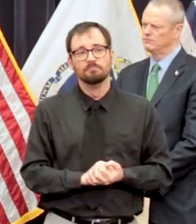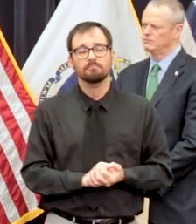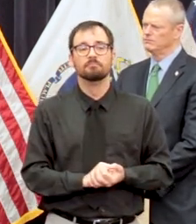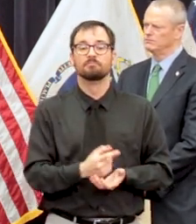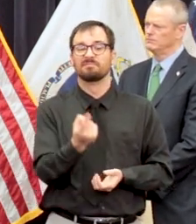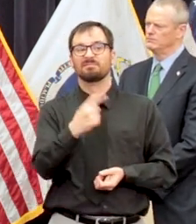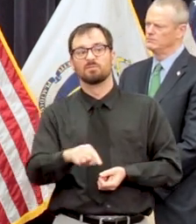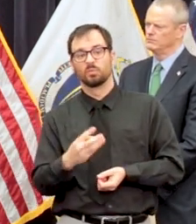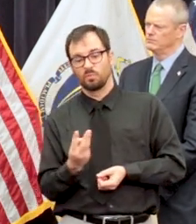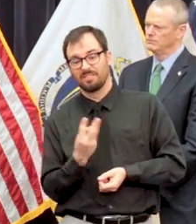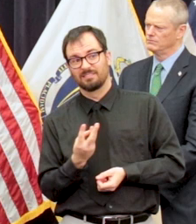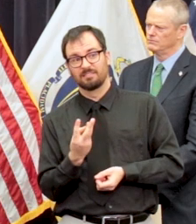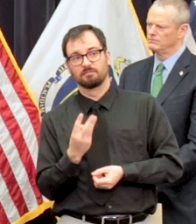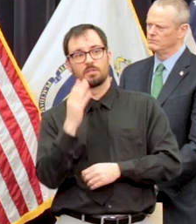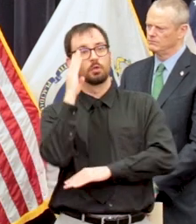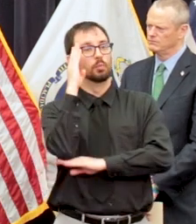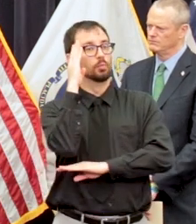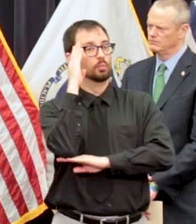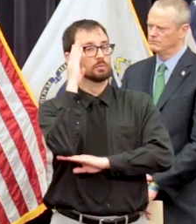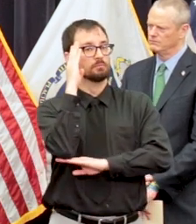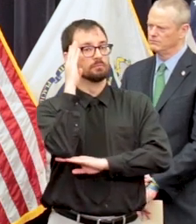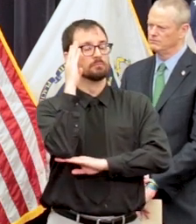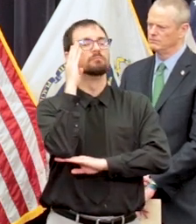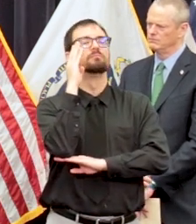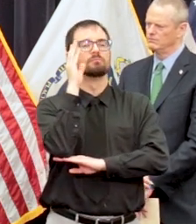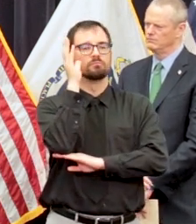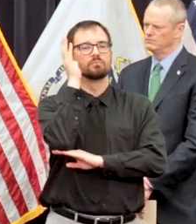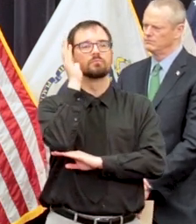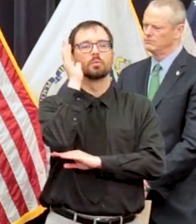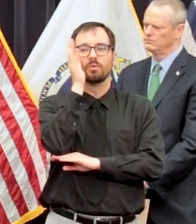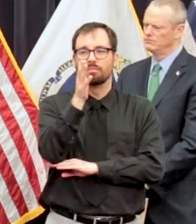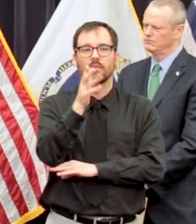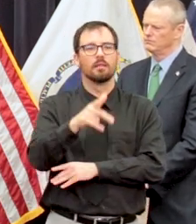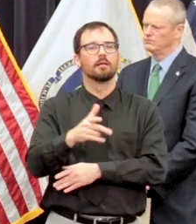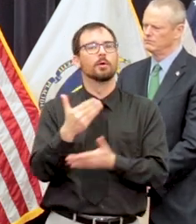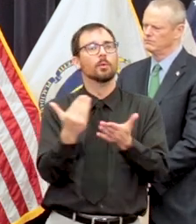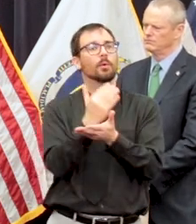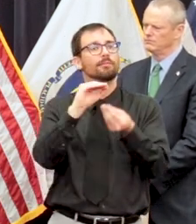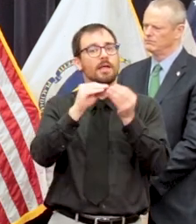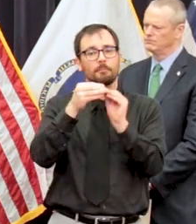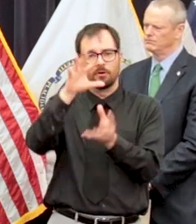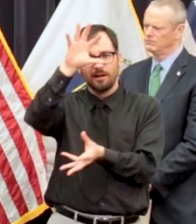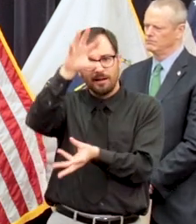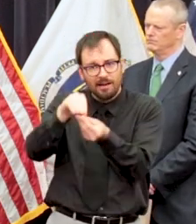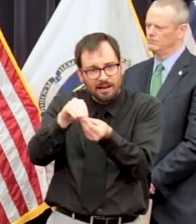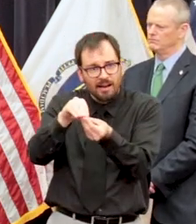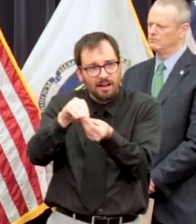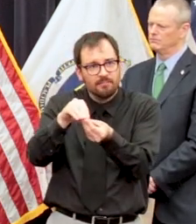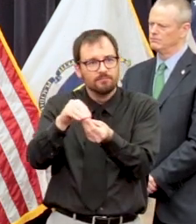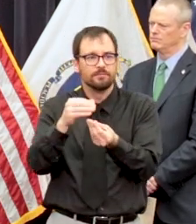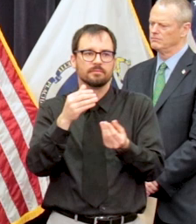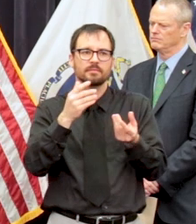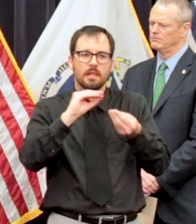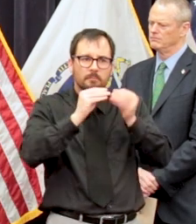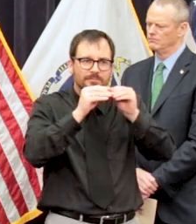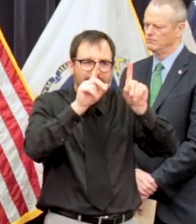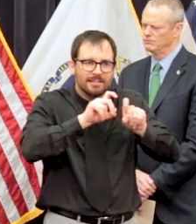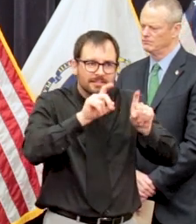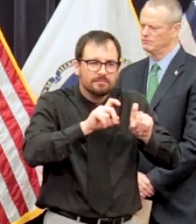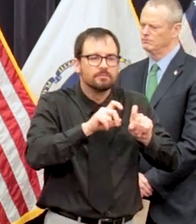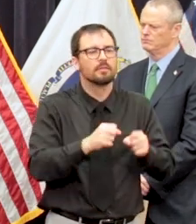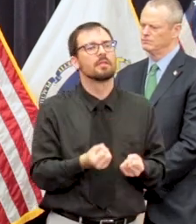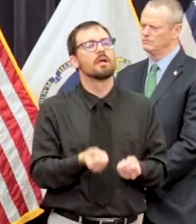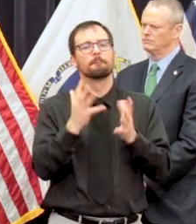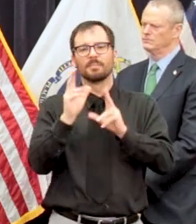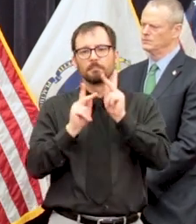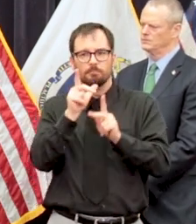in terms of the number of people who have been tested and the number of individuals who are positive. Every Wednesday at 12 p.m., this